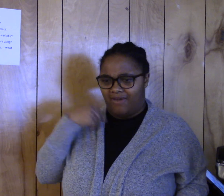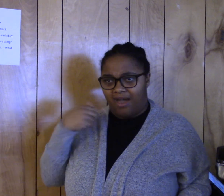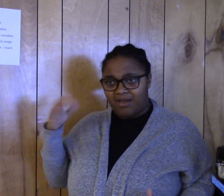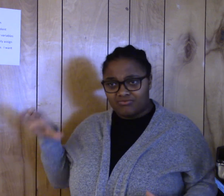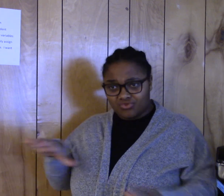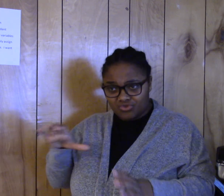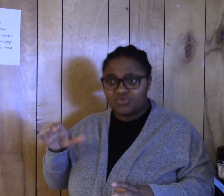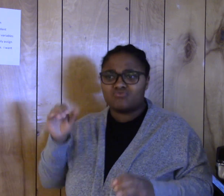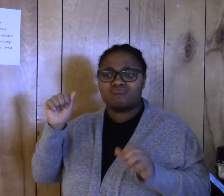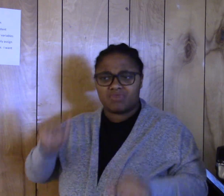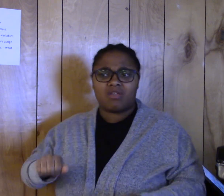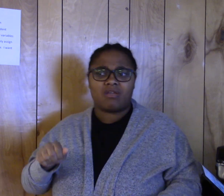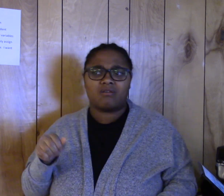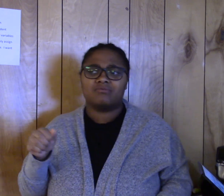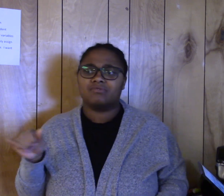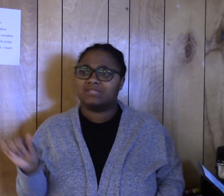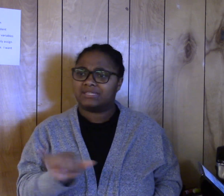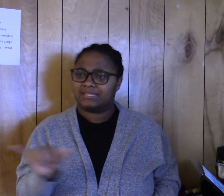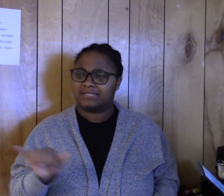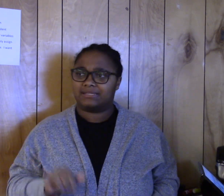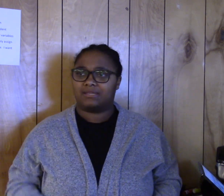sound right. And it's because it's not right.